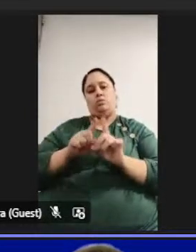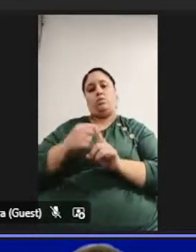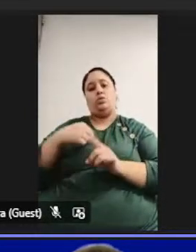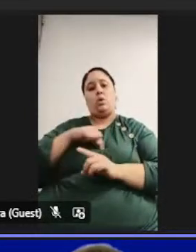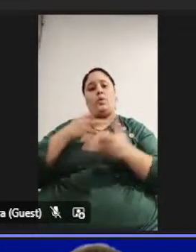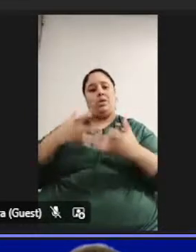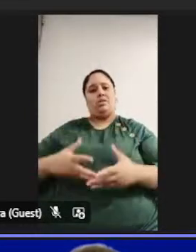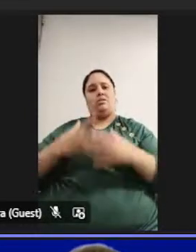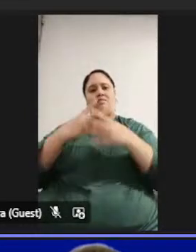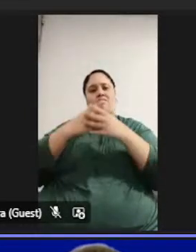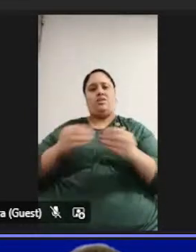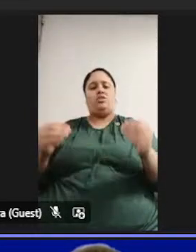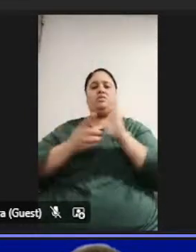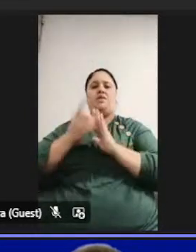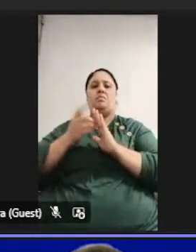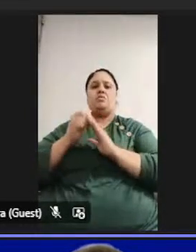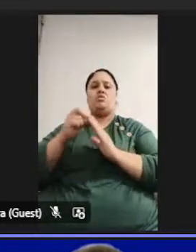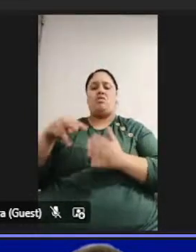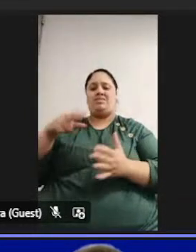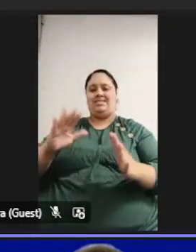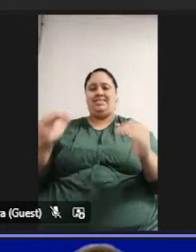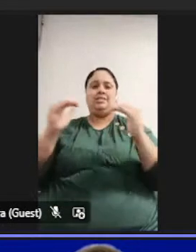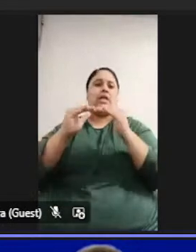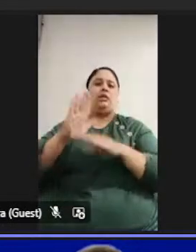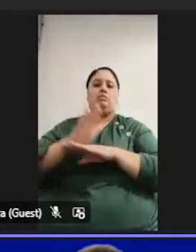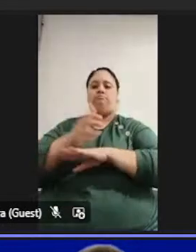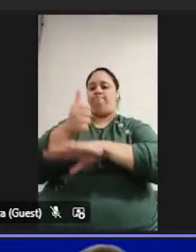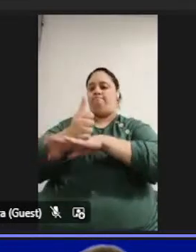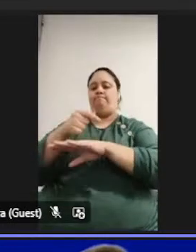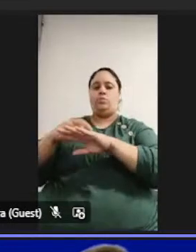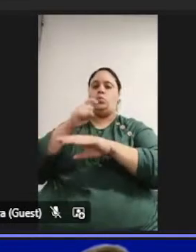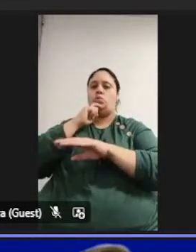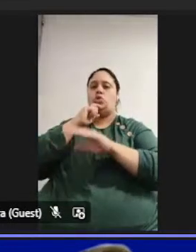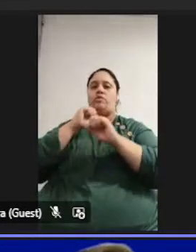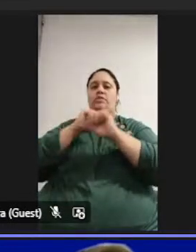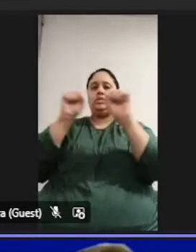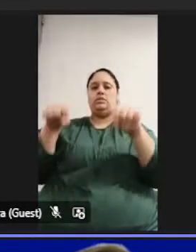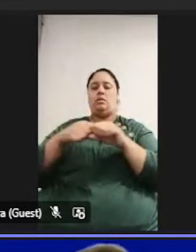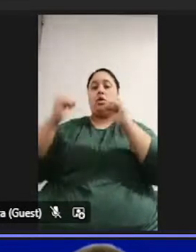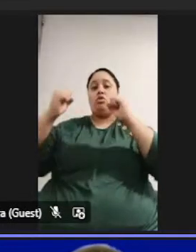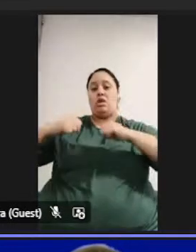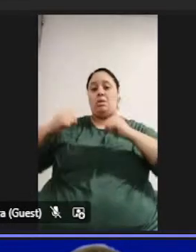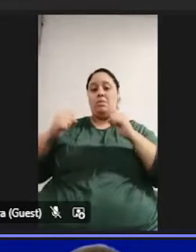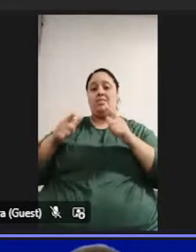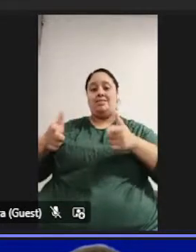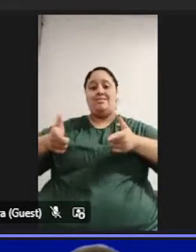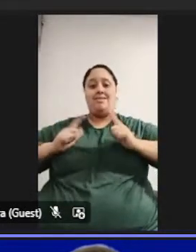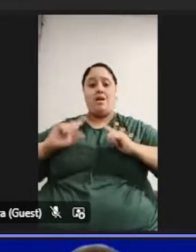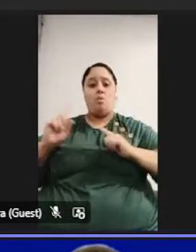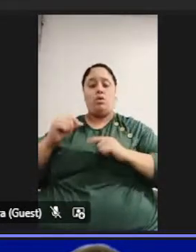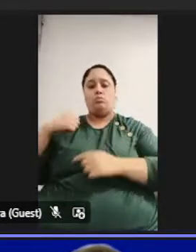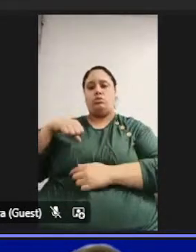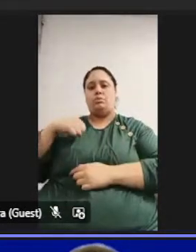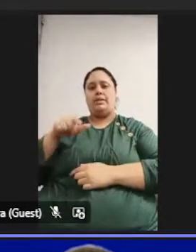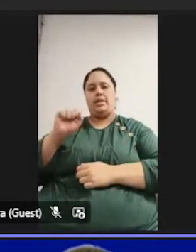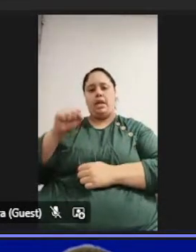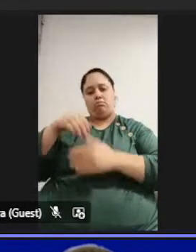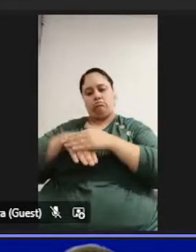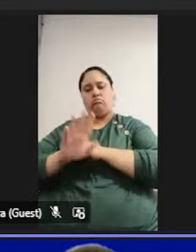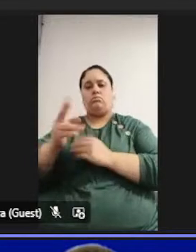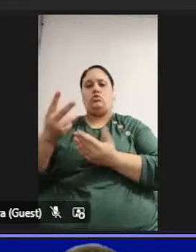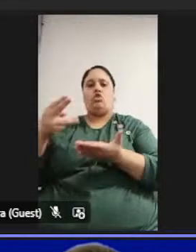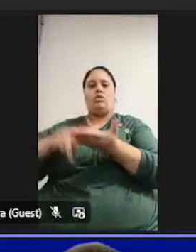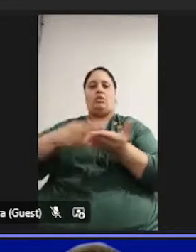of a standardized set of use of systems agreements. This enables municipalities to enter into contracts with energy developers